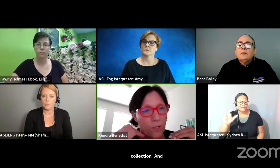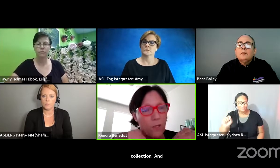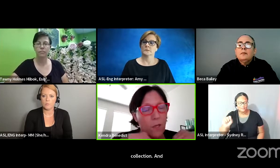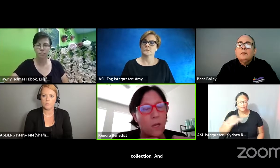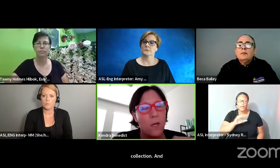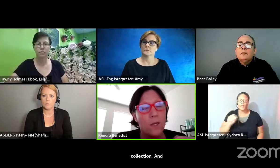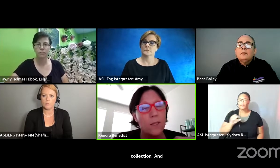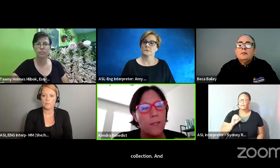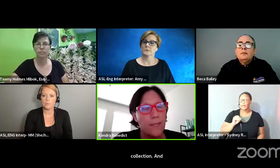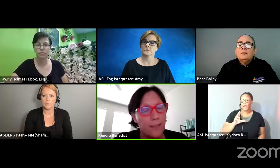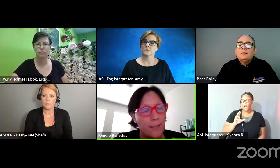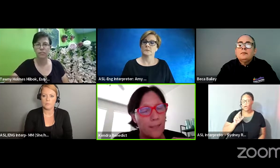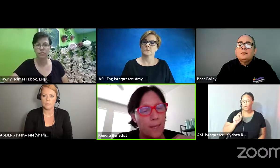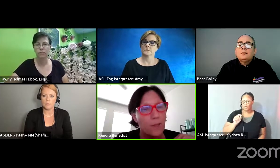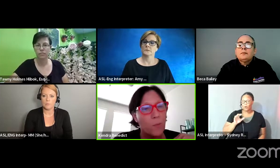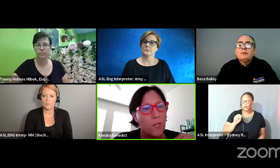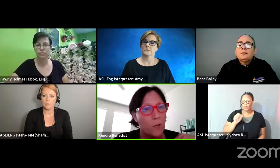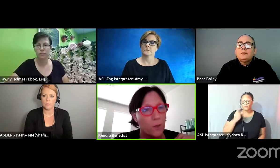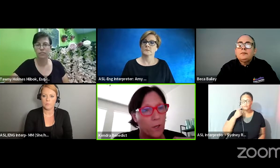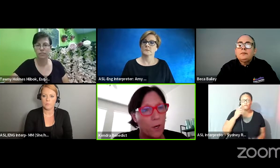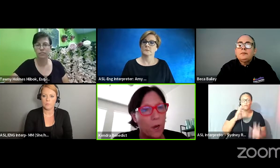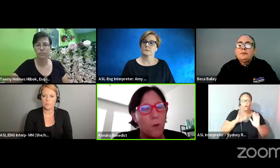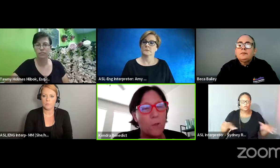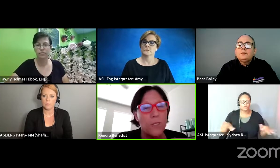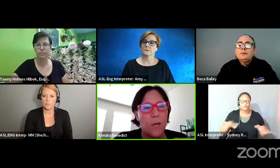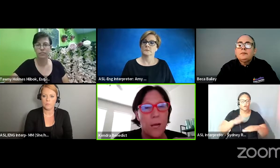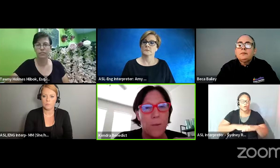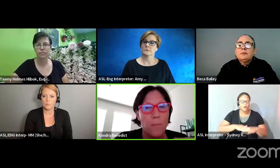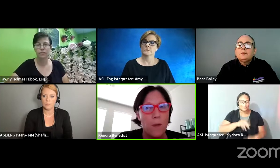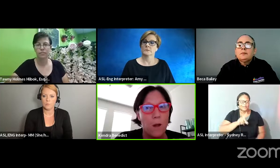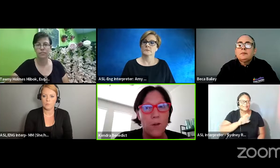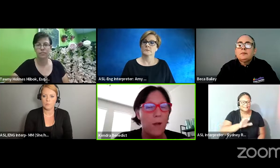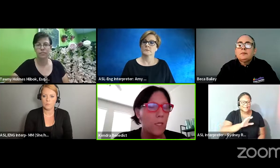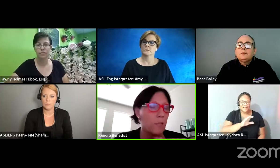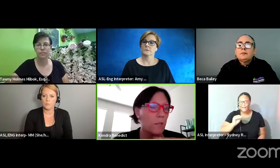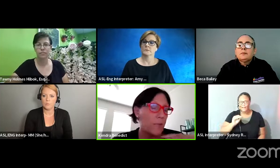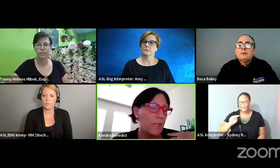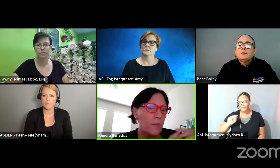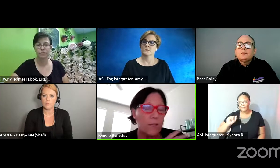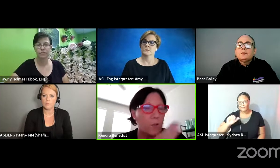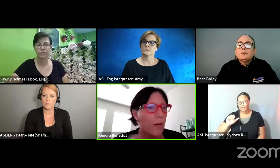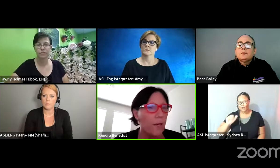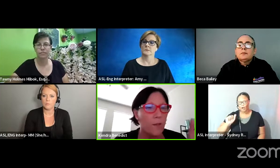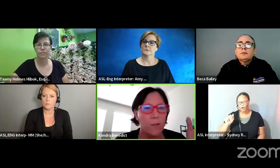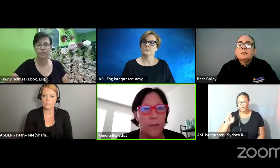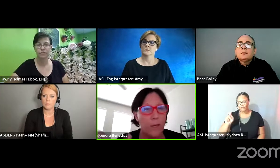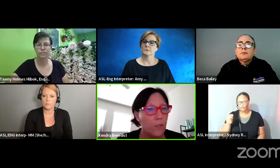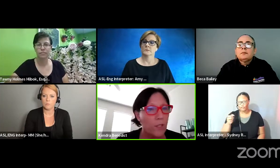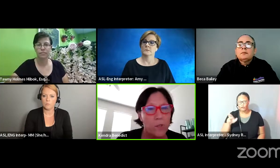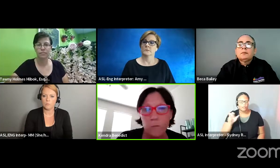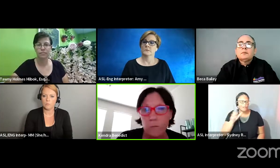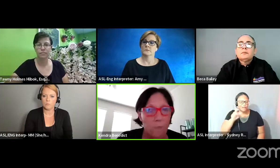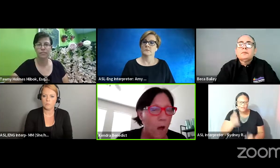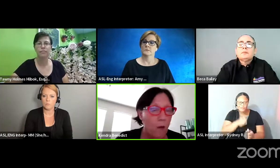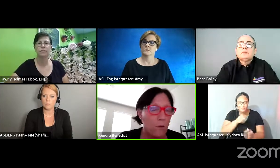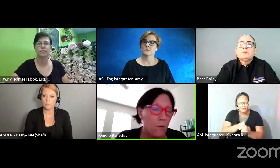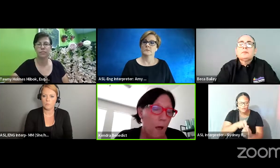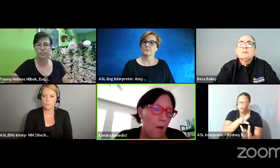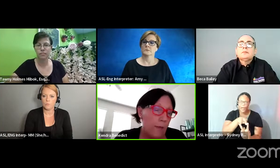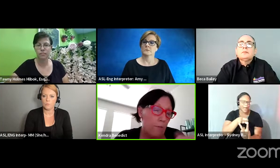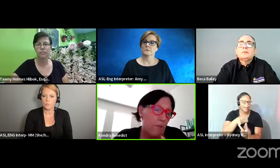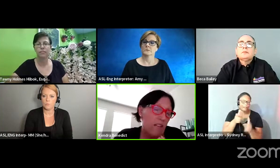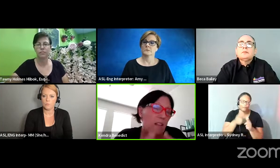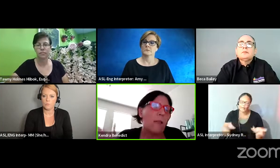of children on the DAISY and the MacArthur, which are not specific to either language